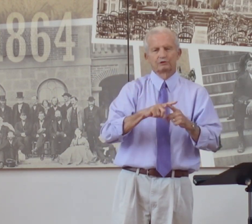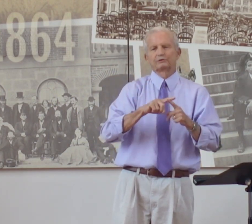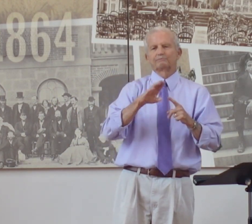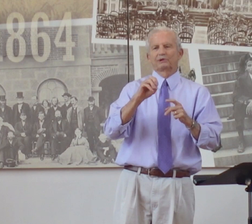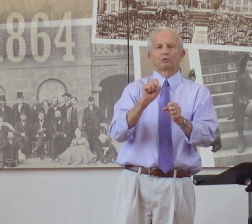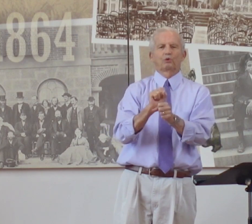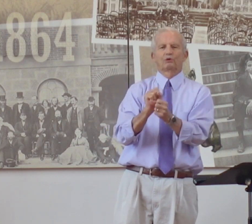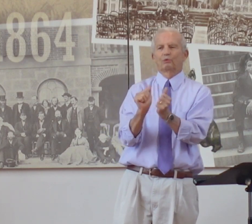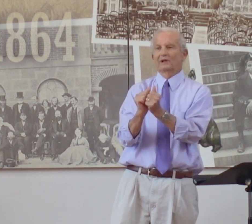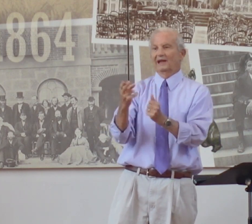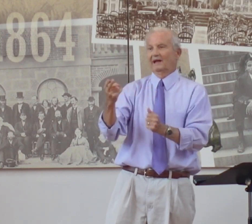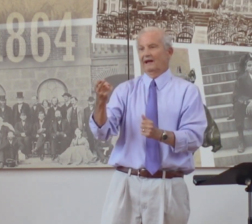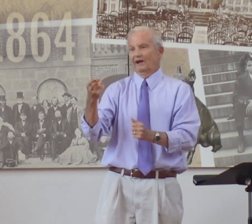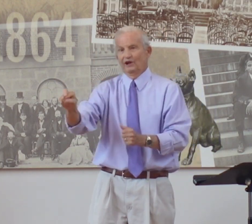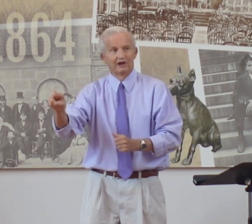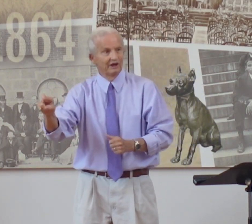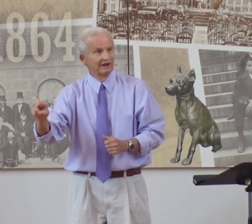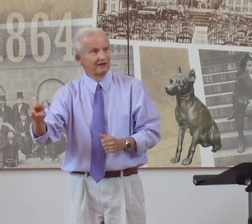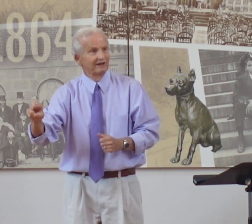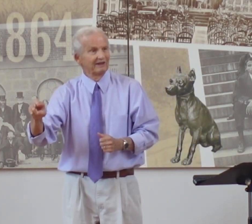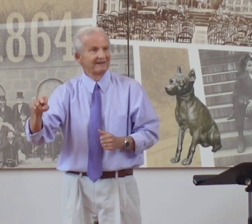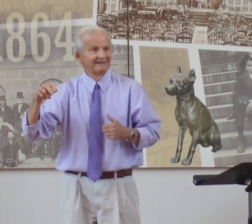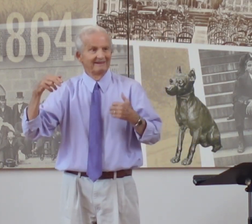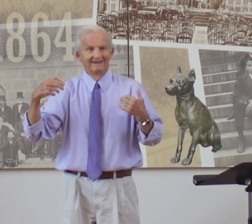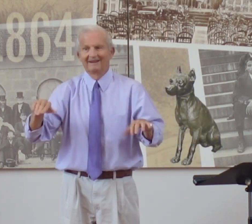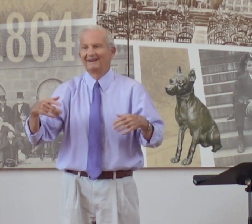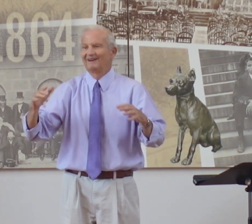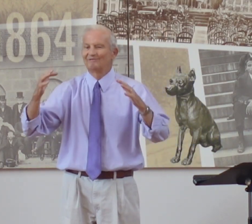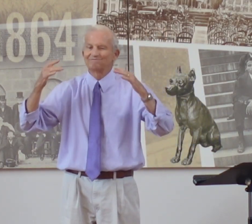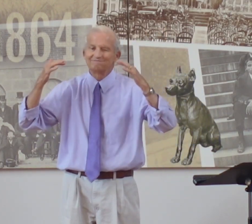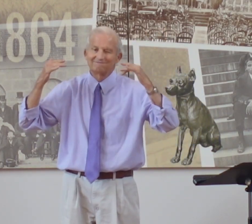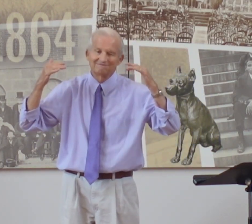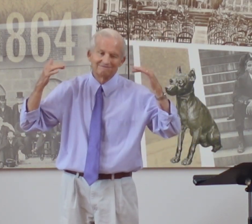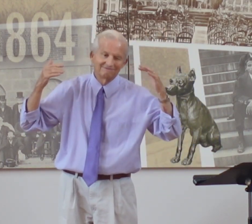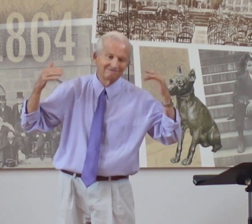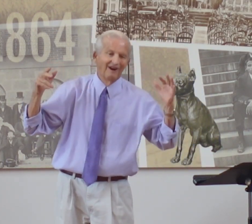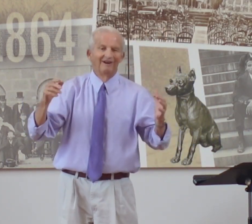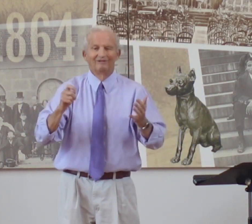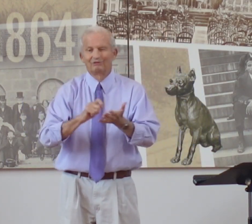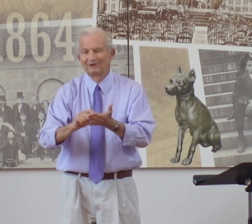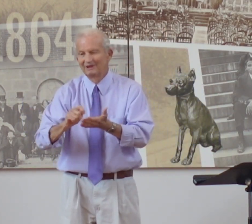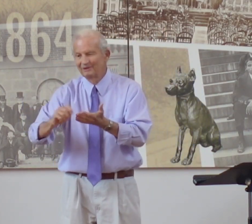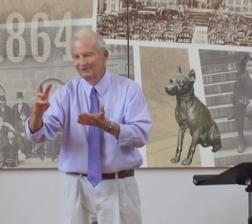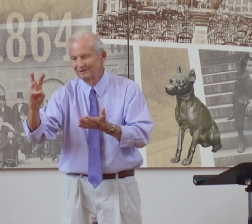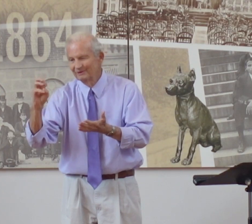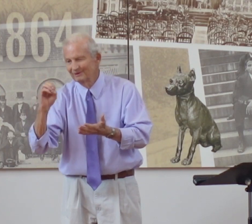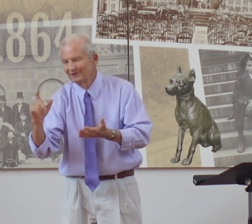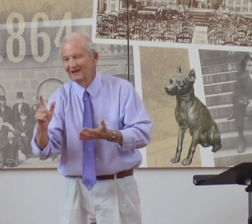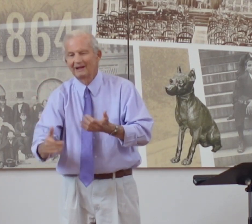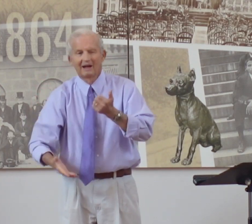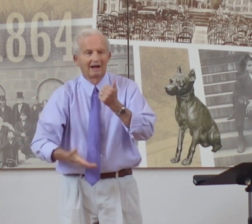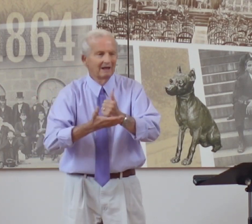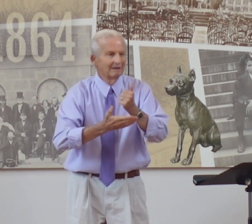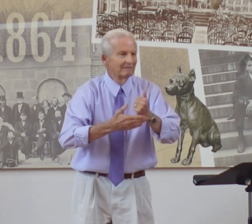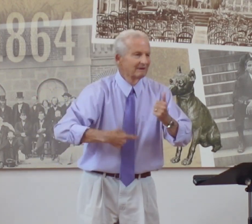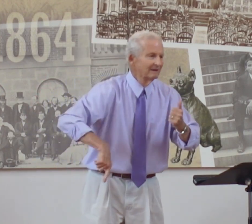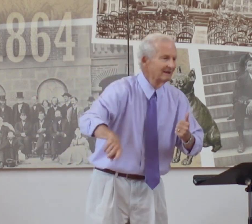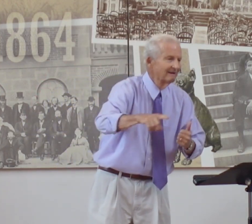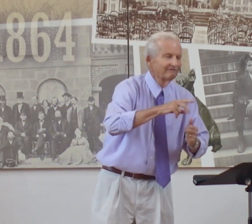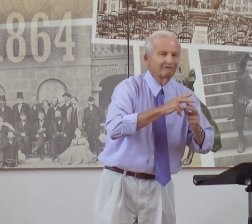I was the treasurer at that time, and I very much enjoyed working with her. Always so pleasant, always wrote so